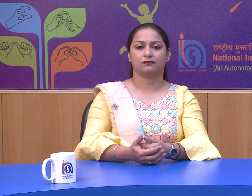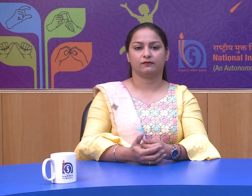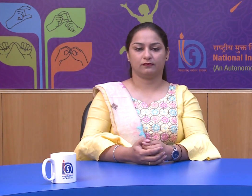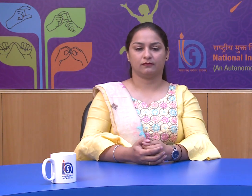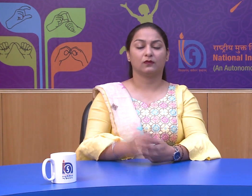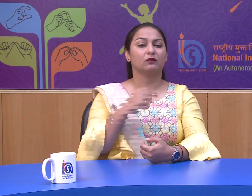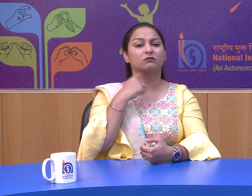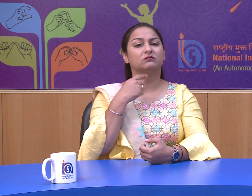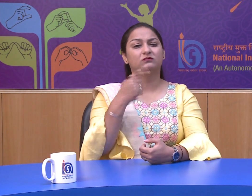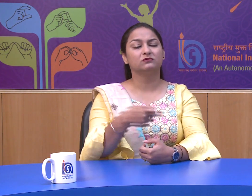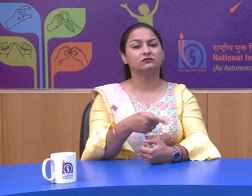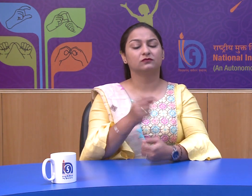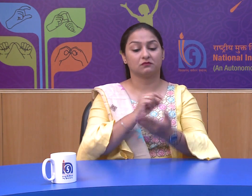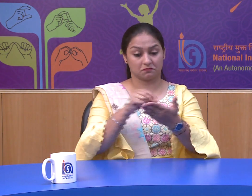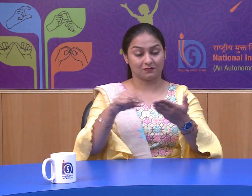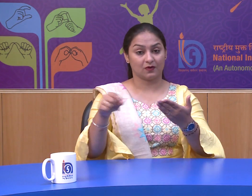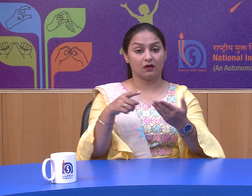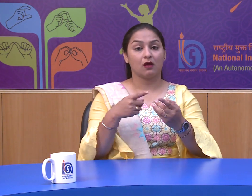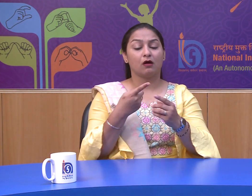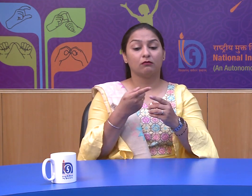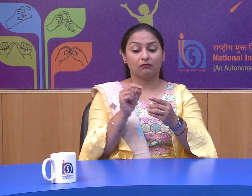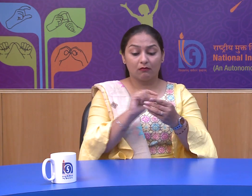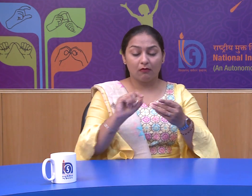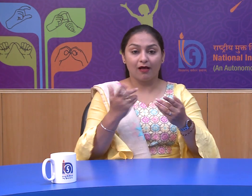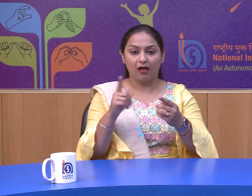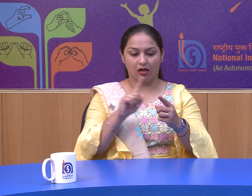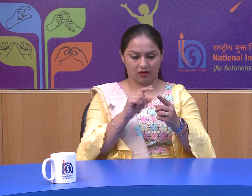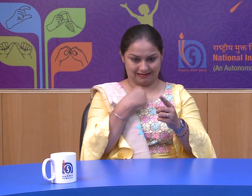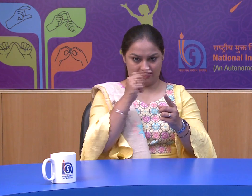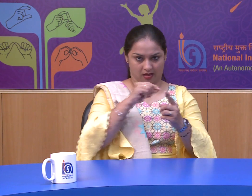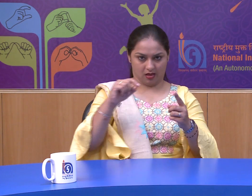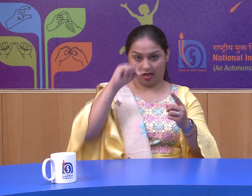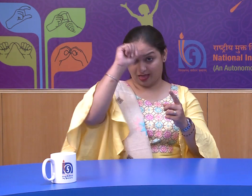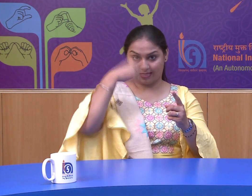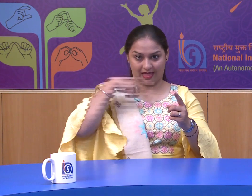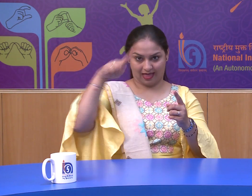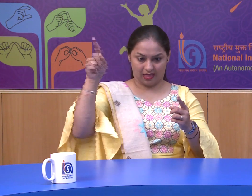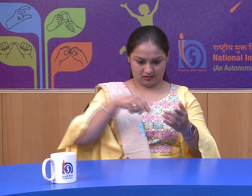which was written from left to right.